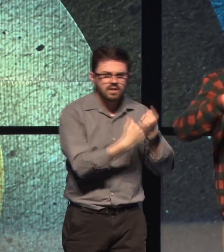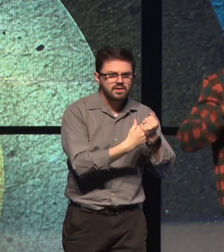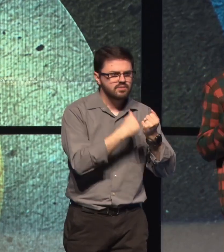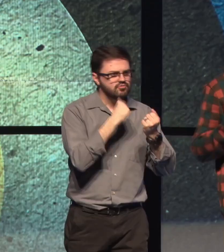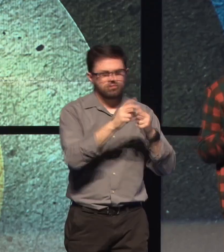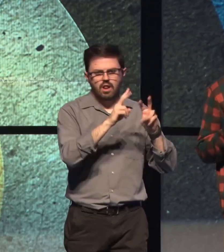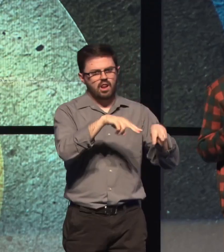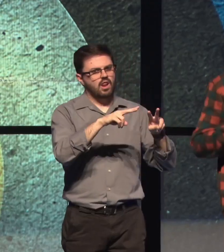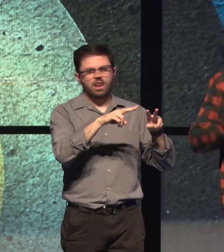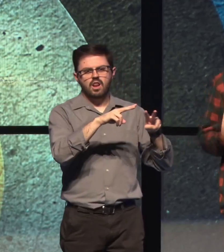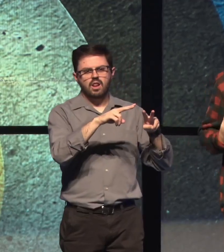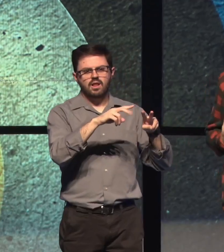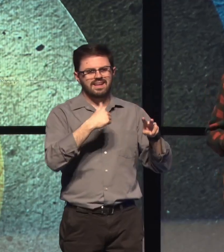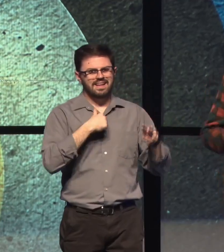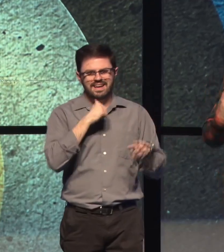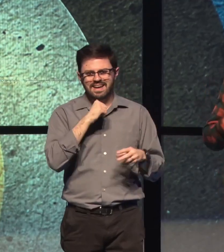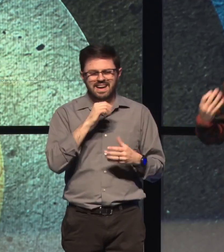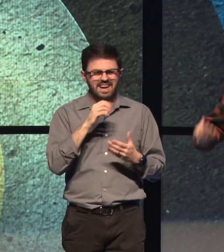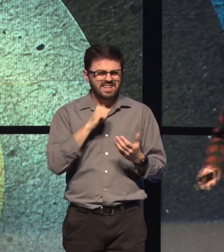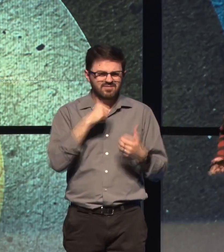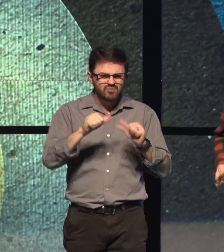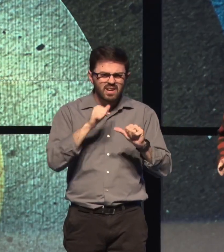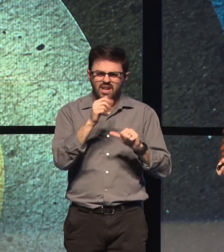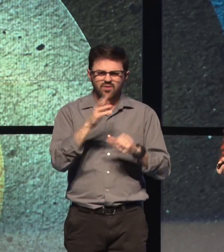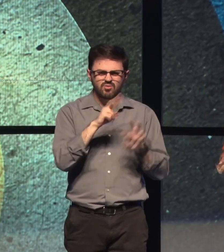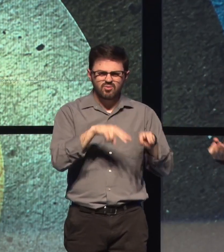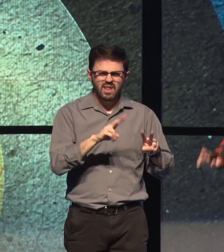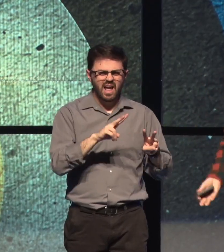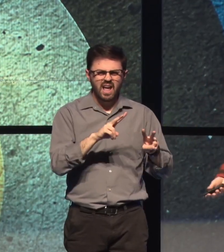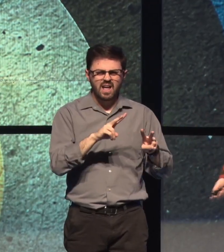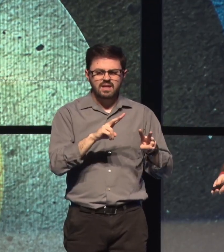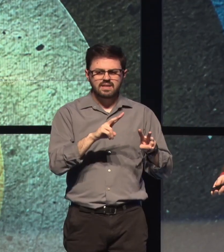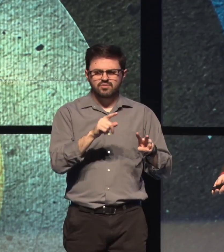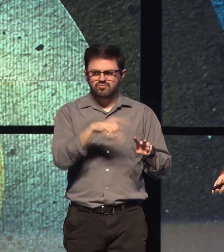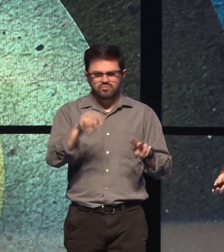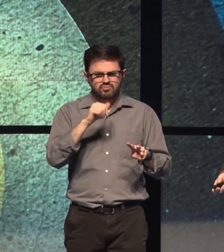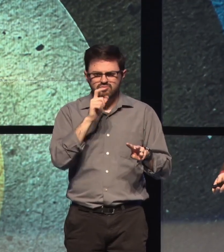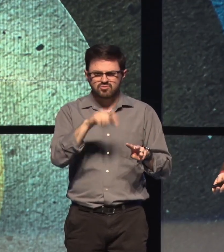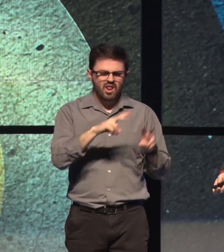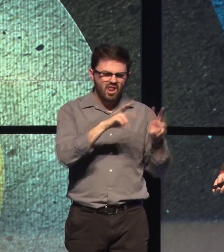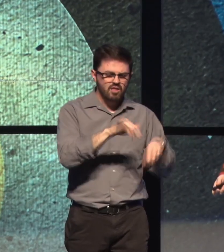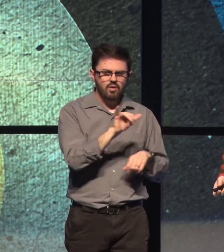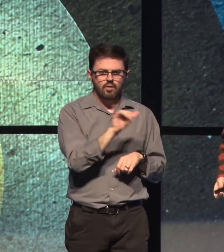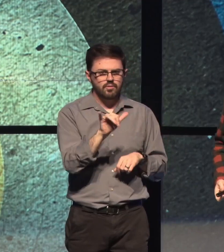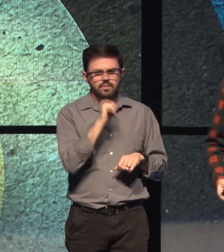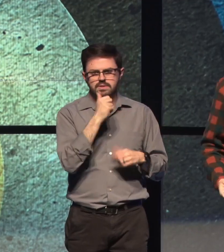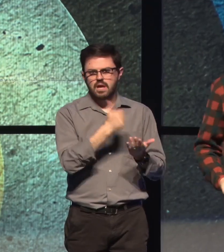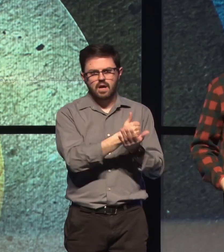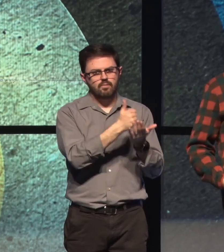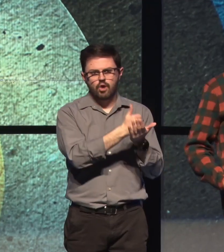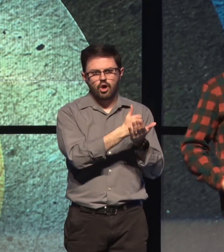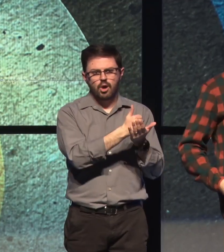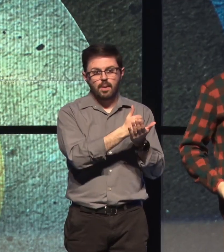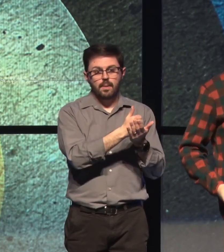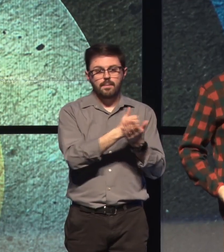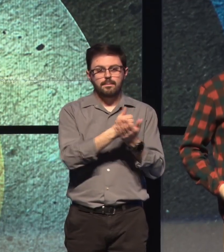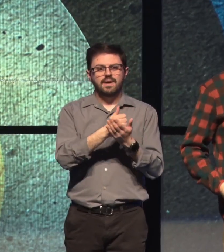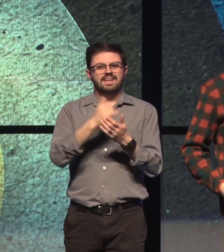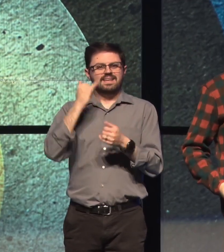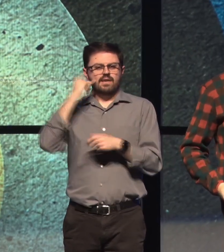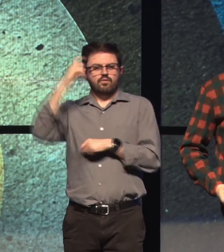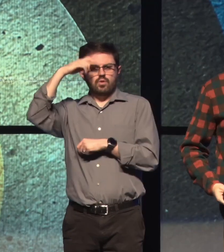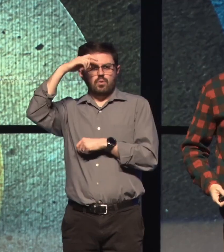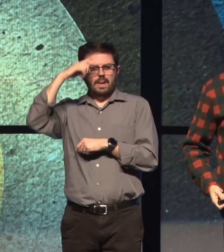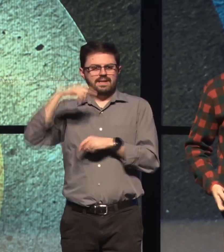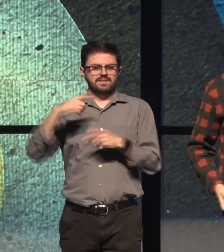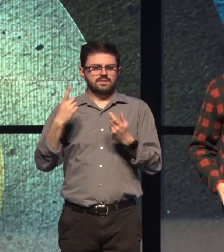judgments. I don't want to do that. We shouldn't do that. It does not help. It doesn't help. But wisdom says we can't just leave foolishness